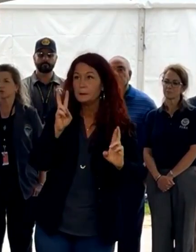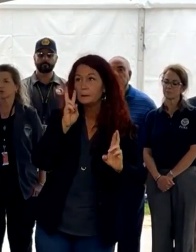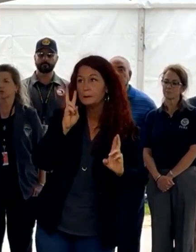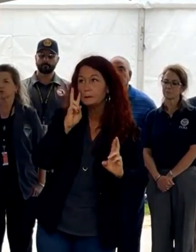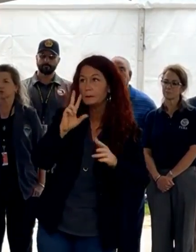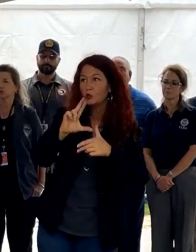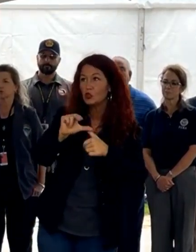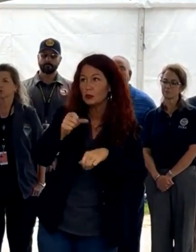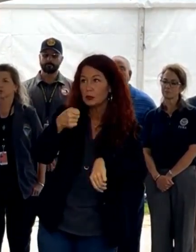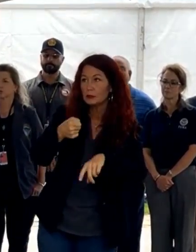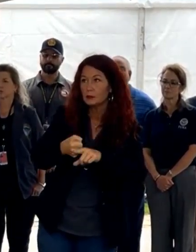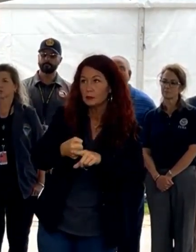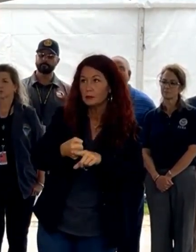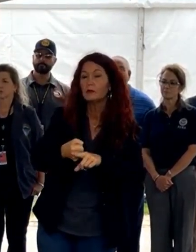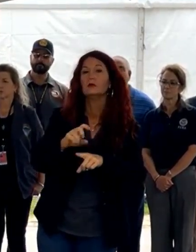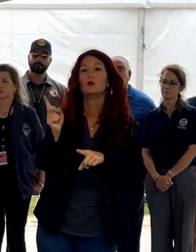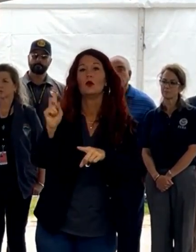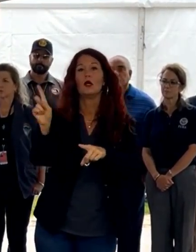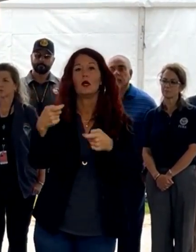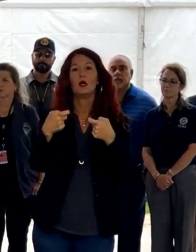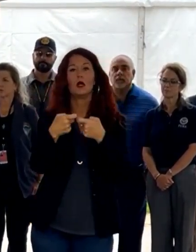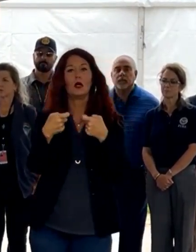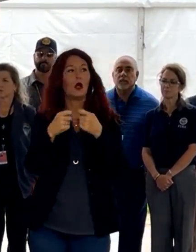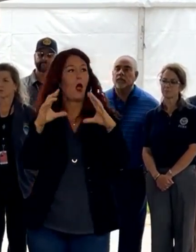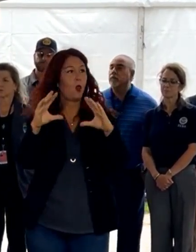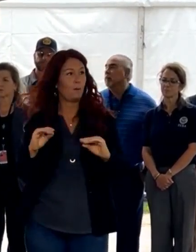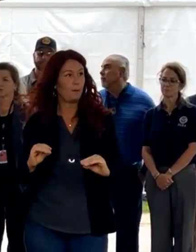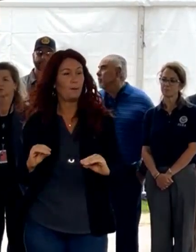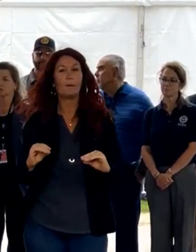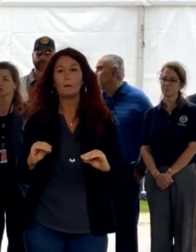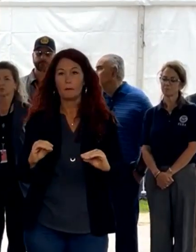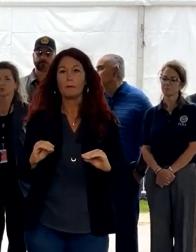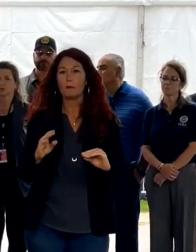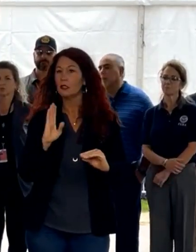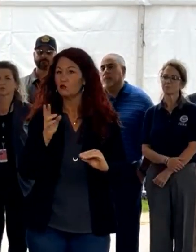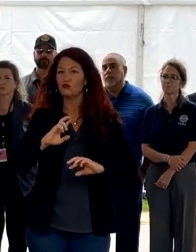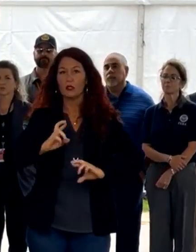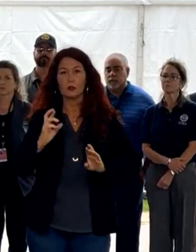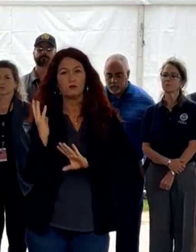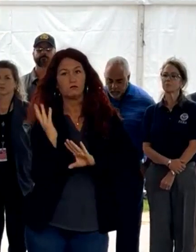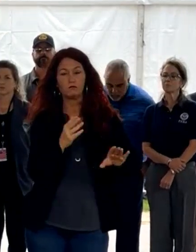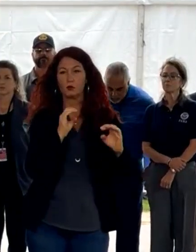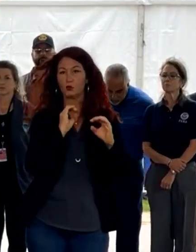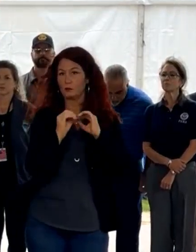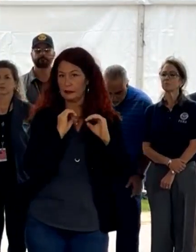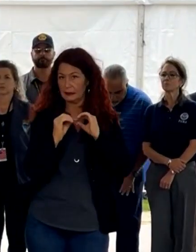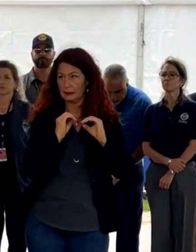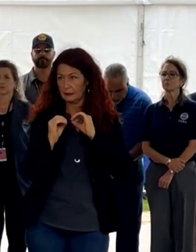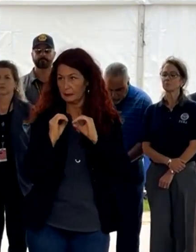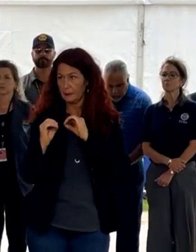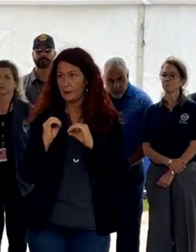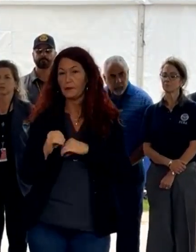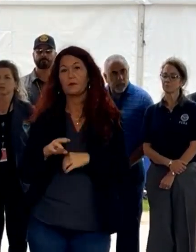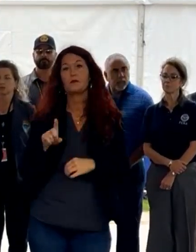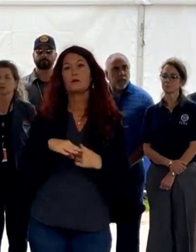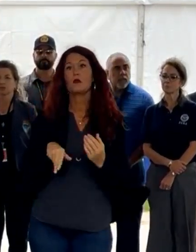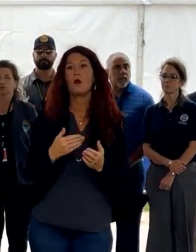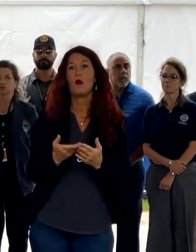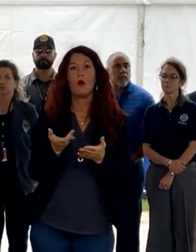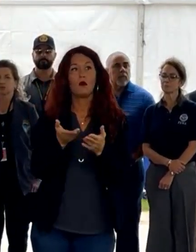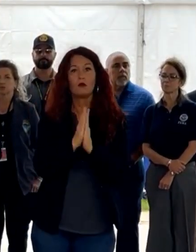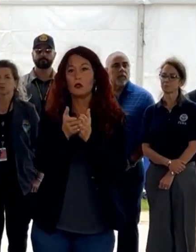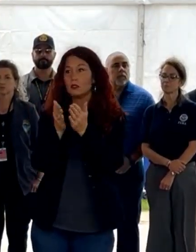likely to be impacted to make sure that they have sufficient resources. They've been putting in their requests and we've been filling them expeditiously as